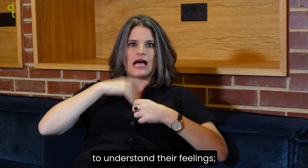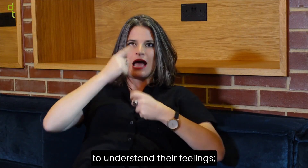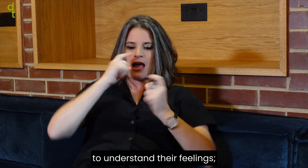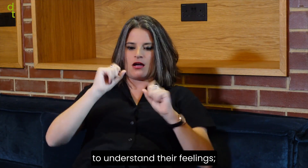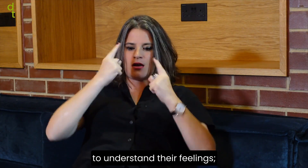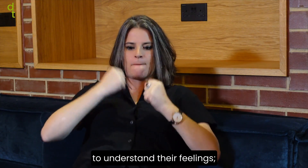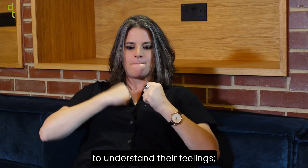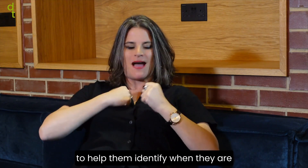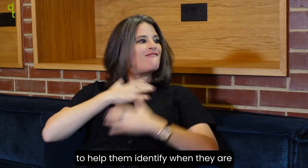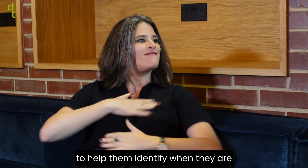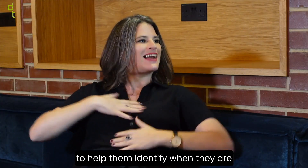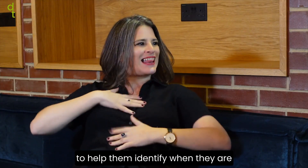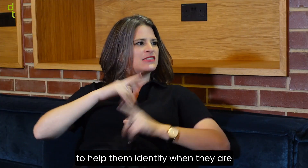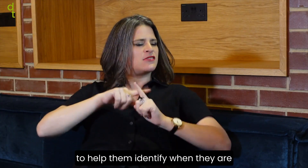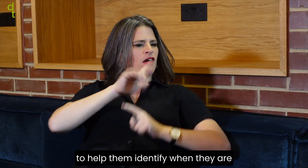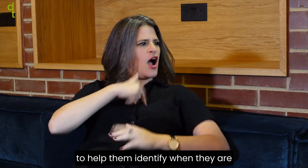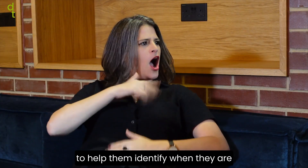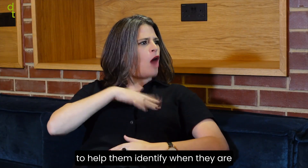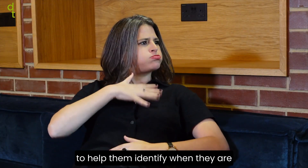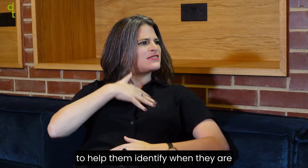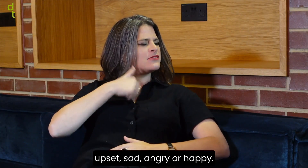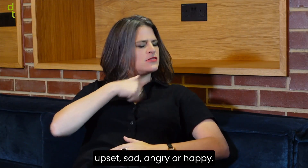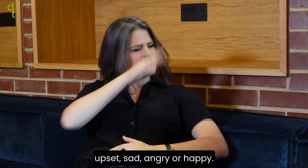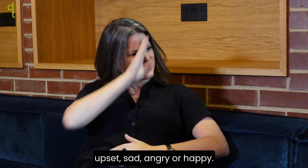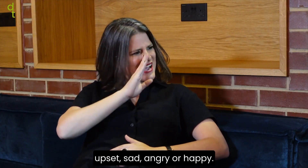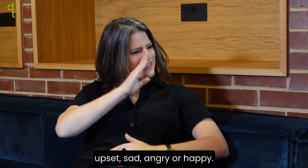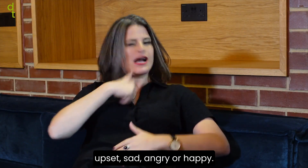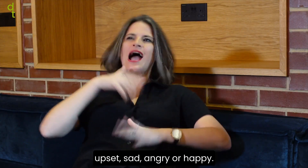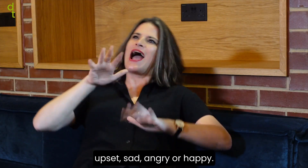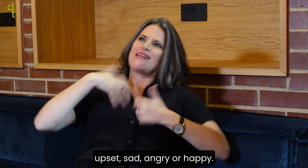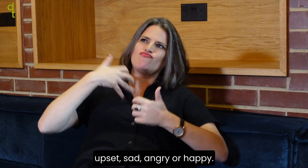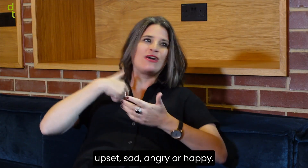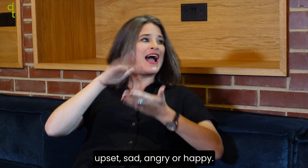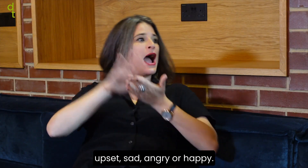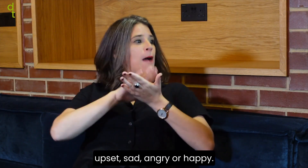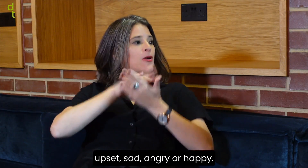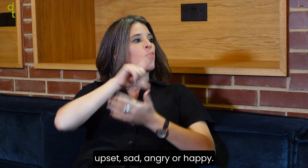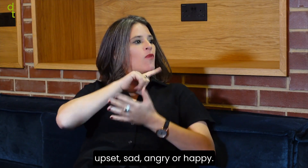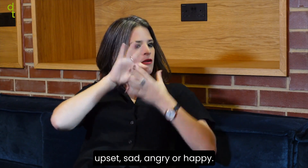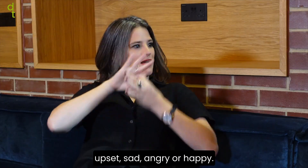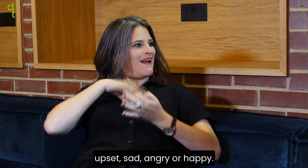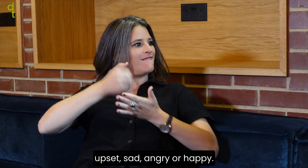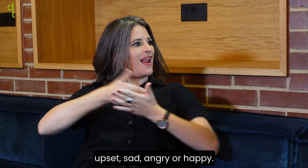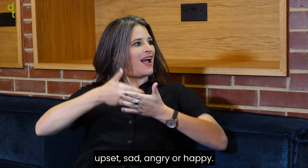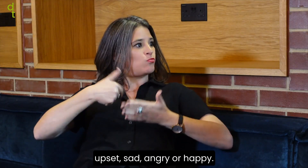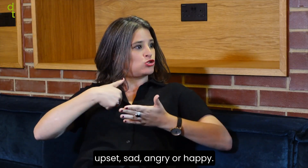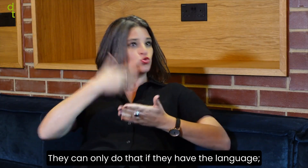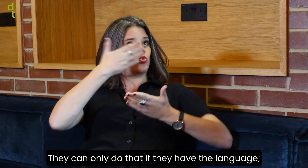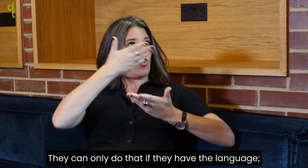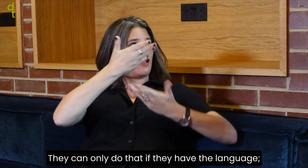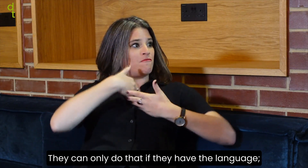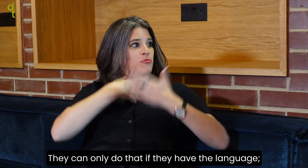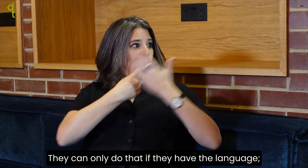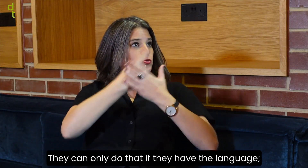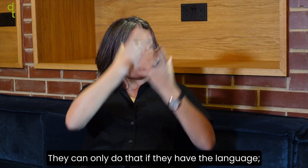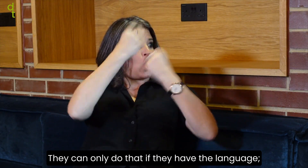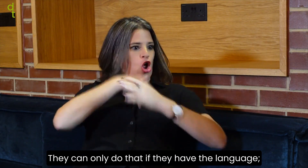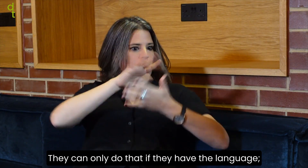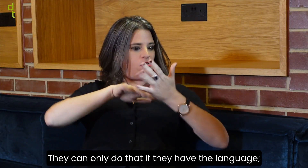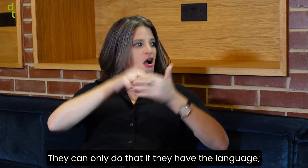their feelings, to help them identify when they're upset, sad, angry, or happy. They can only do that if they